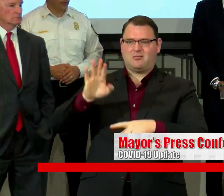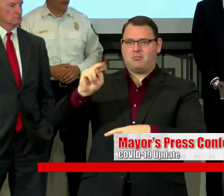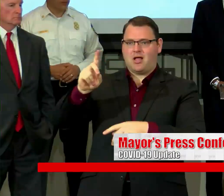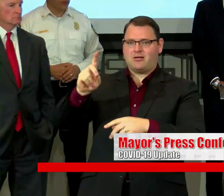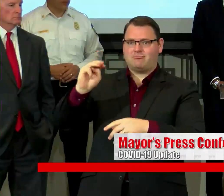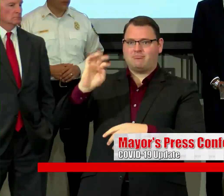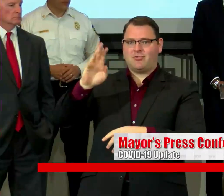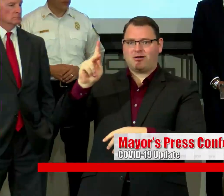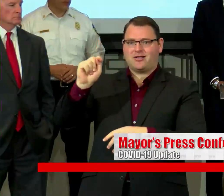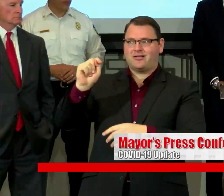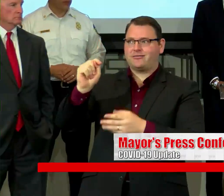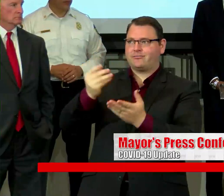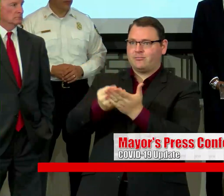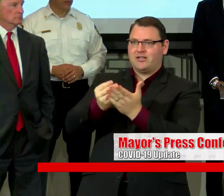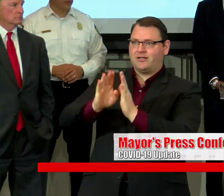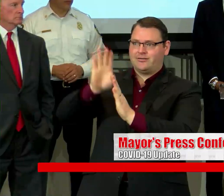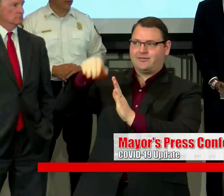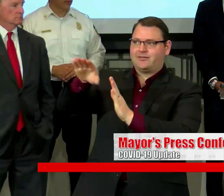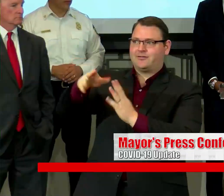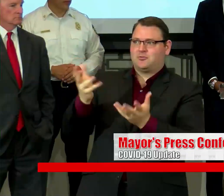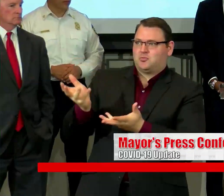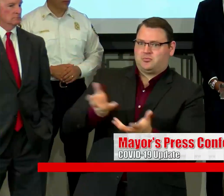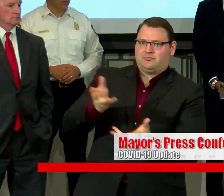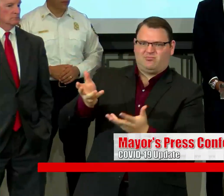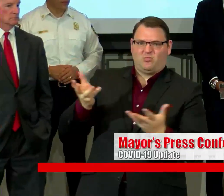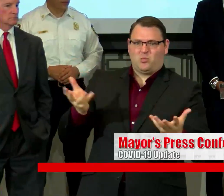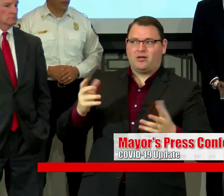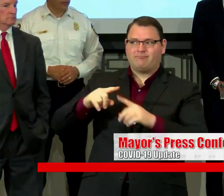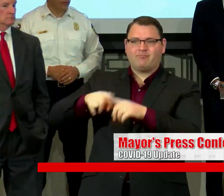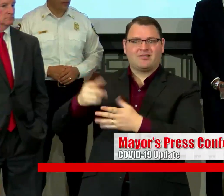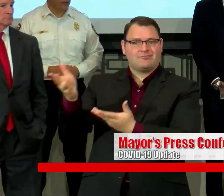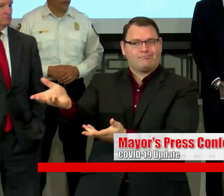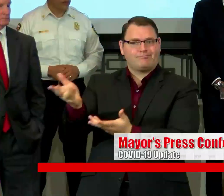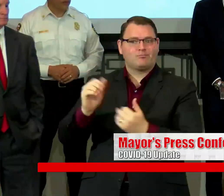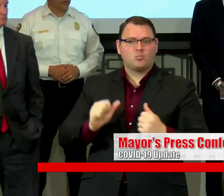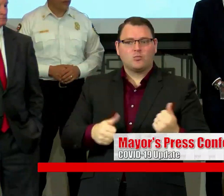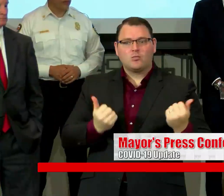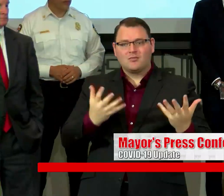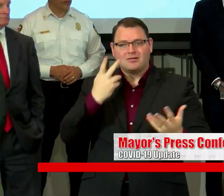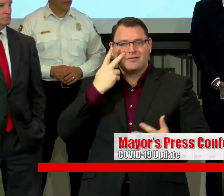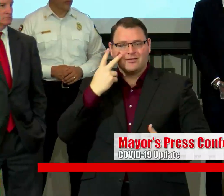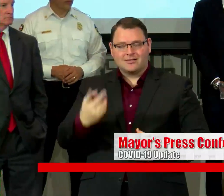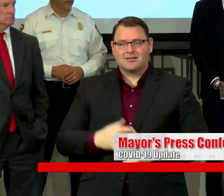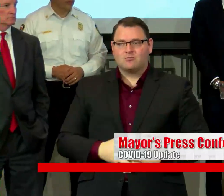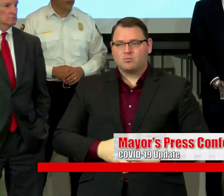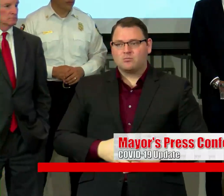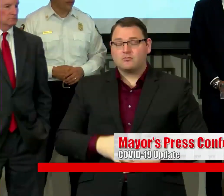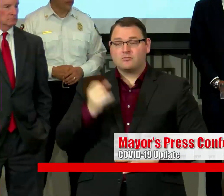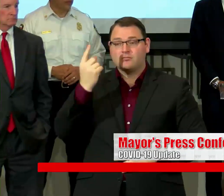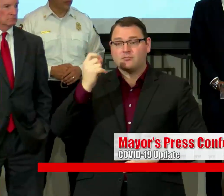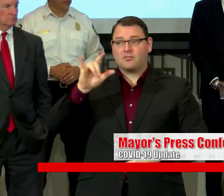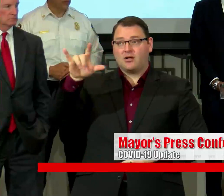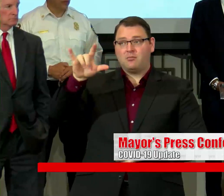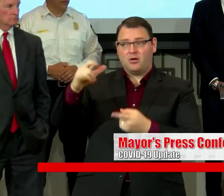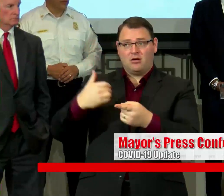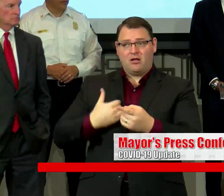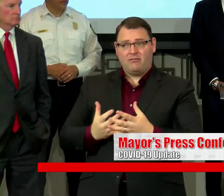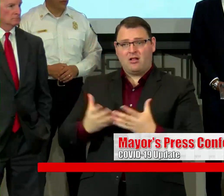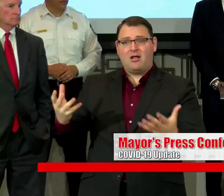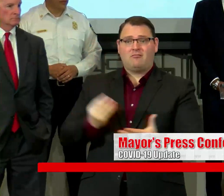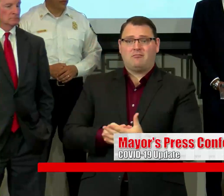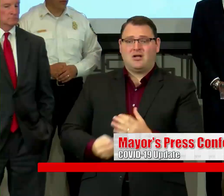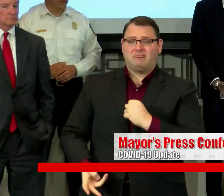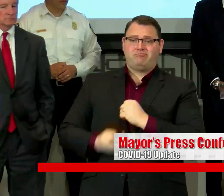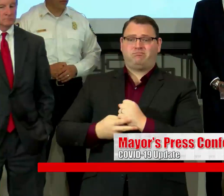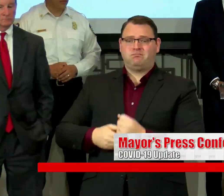very diligent in how they have proceeded. They have a healthy reserve, so